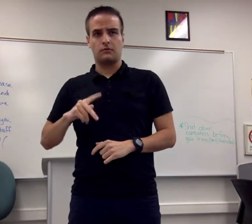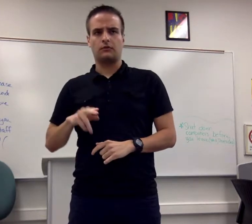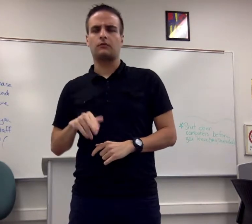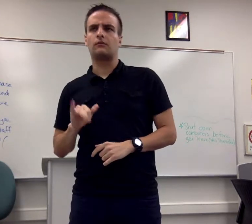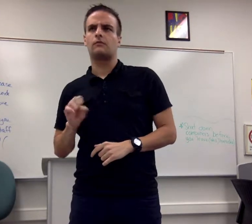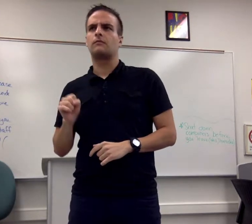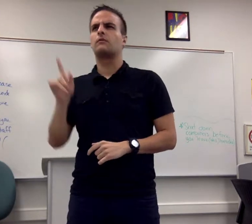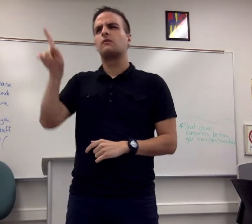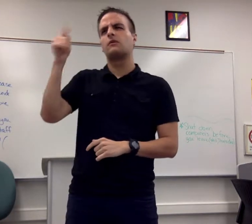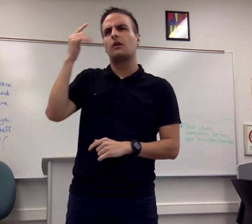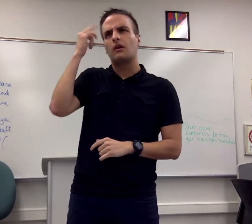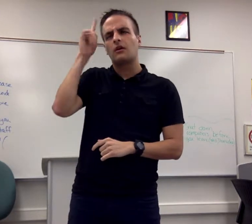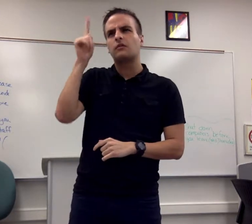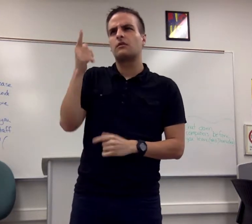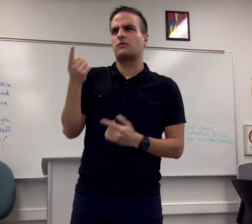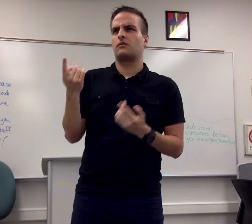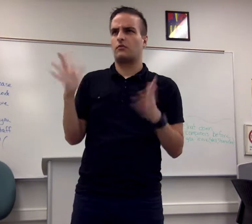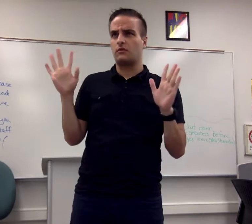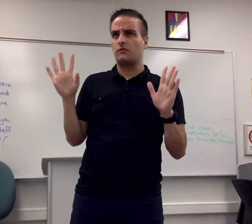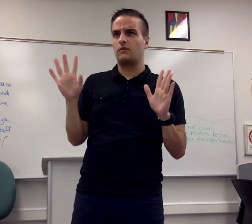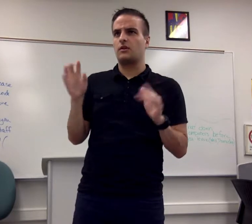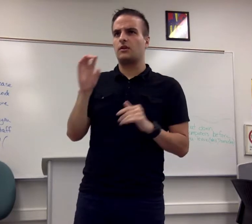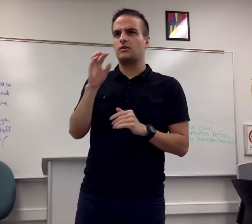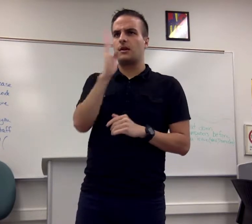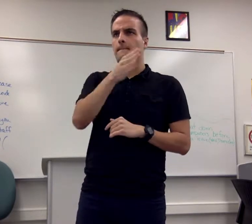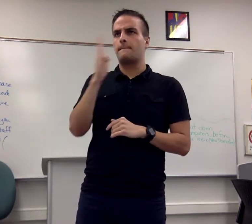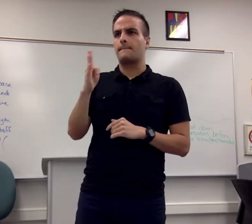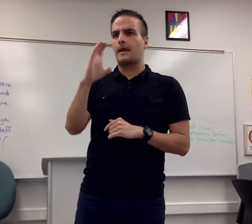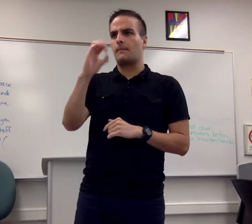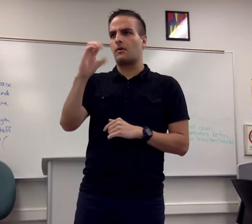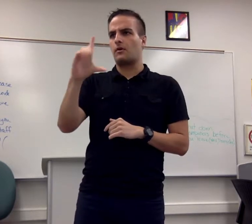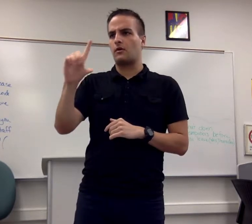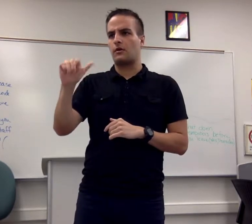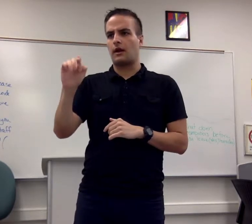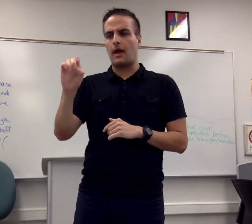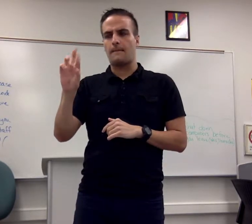not Blackboard Library, but my That's someone else. That's someone else, yeah. You're getting confused. I feel